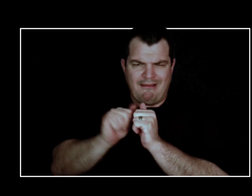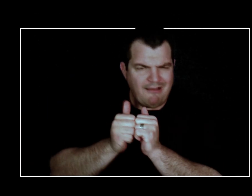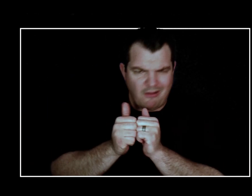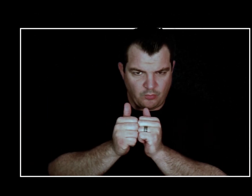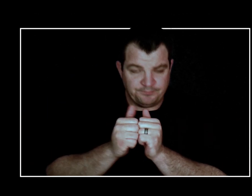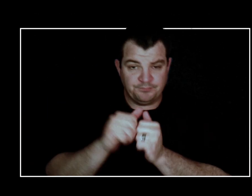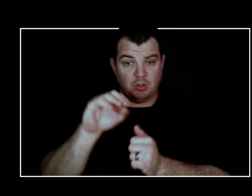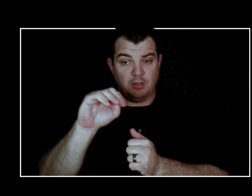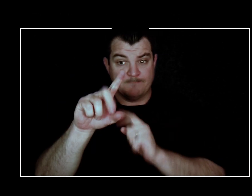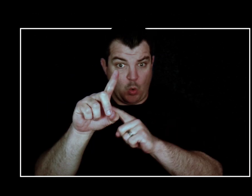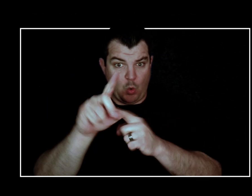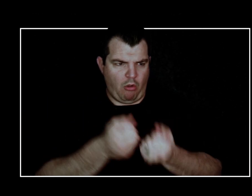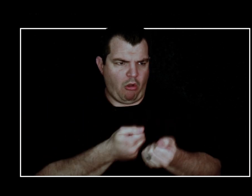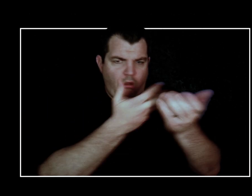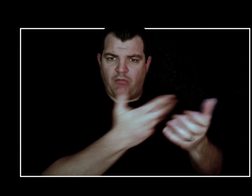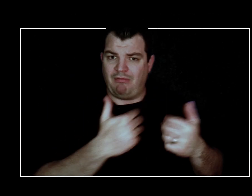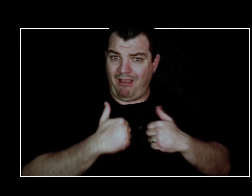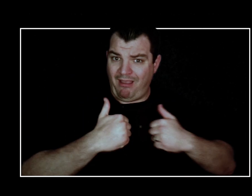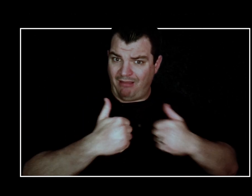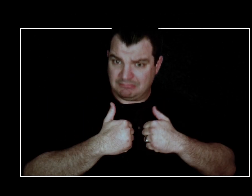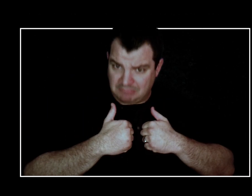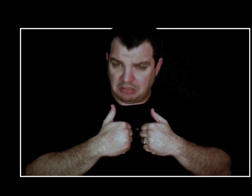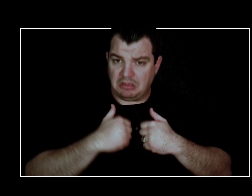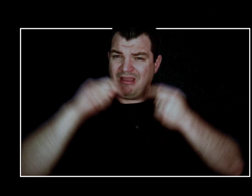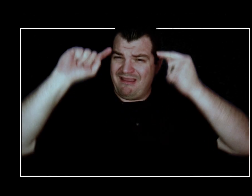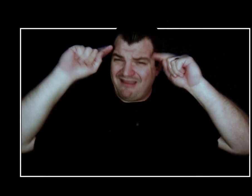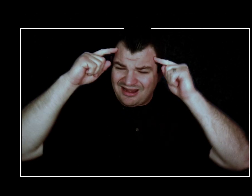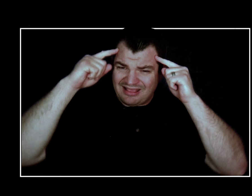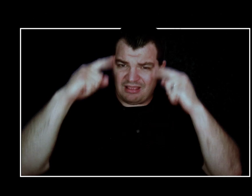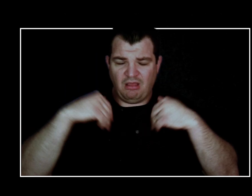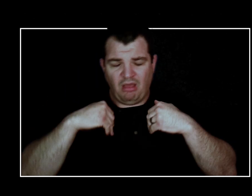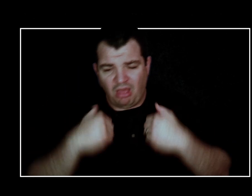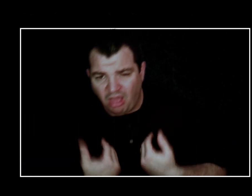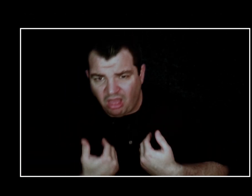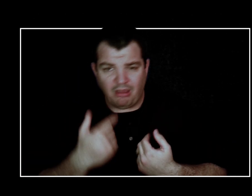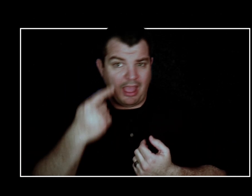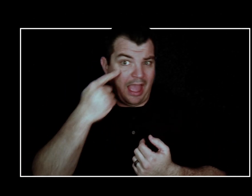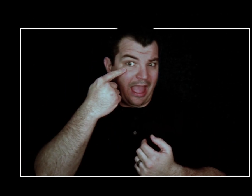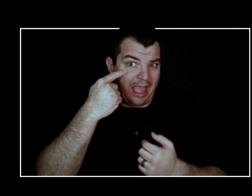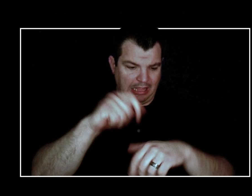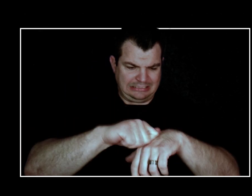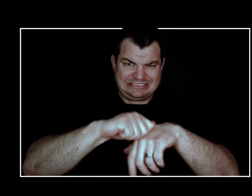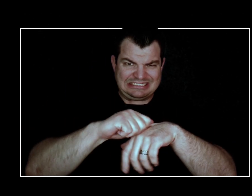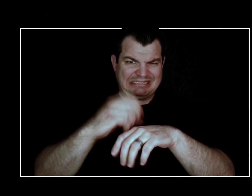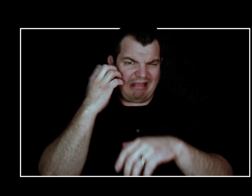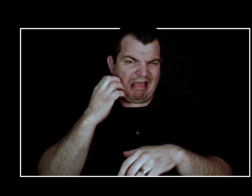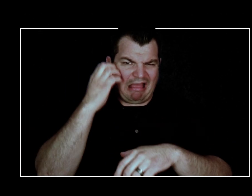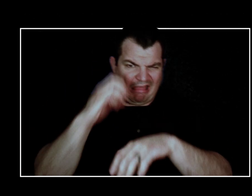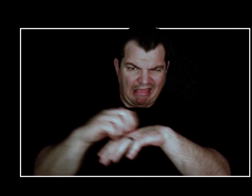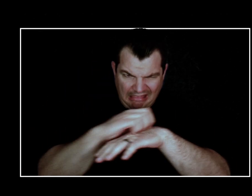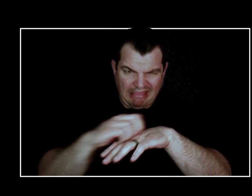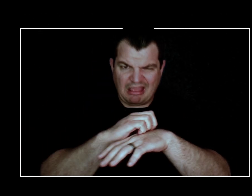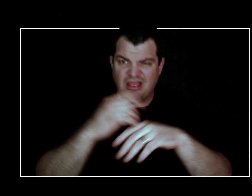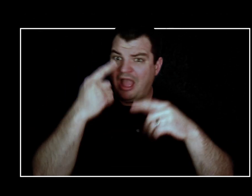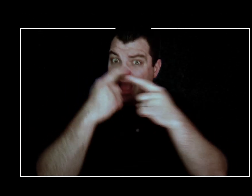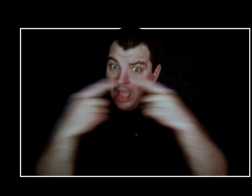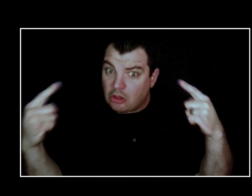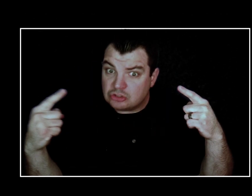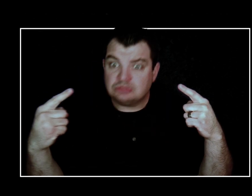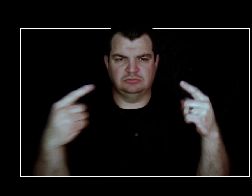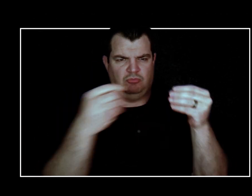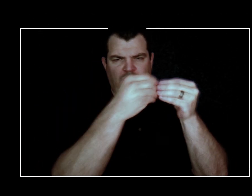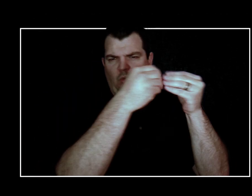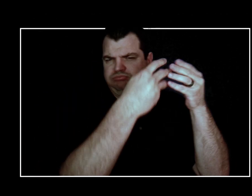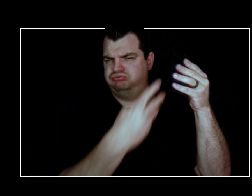it. Mold can cause asthma, headaches, fatigue, eye and skin irritation, allergies,